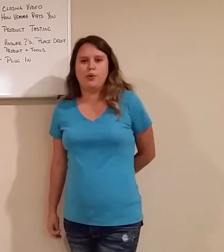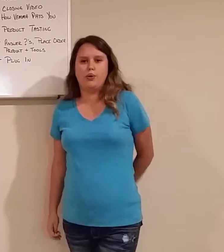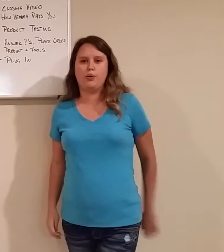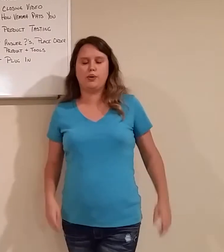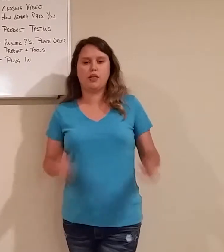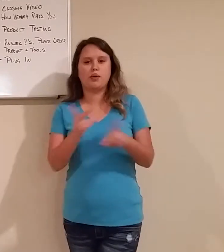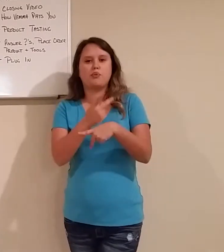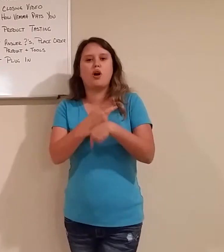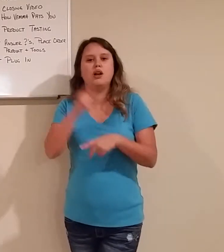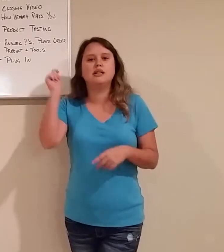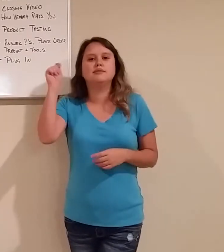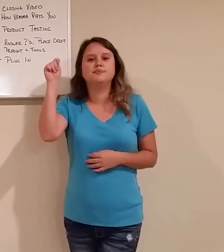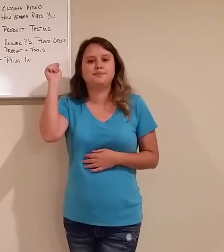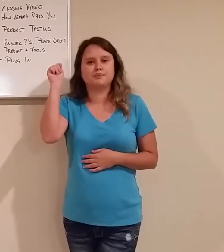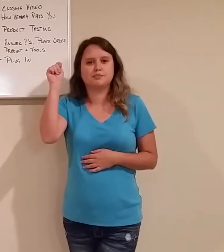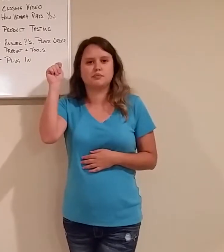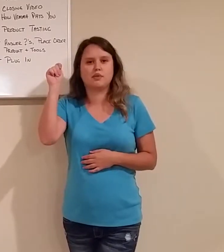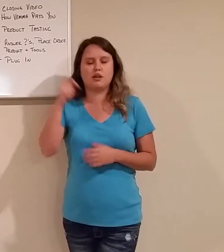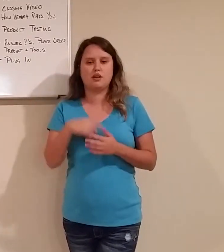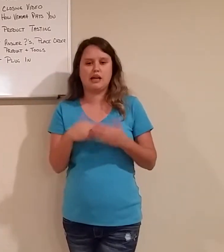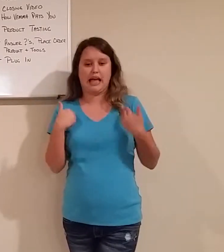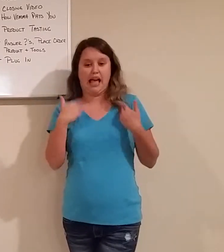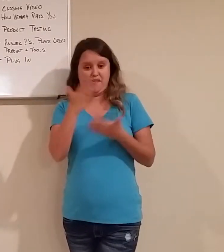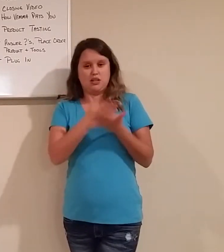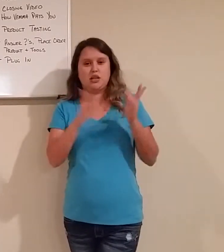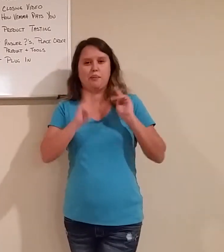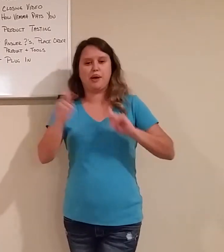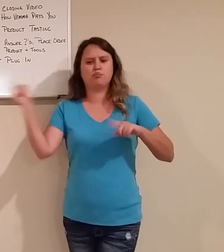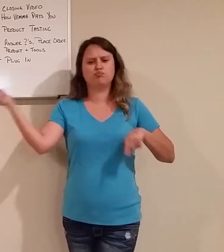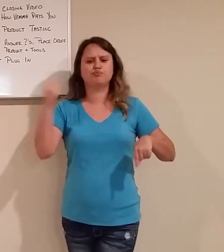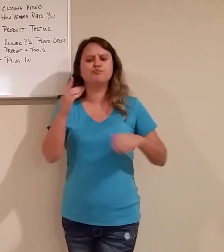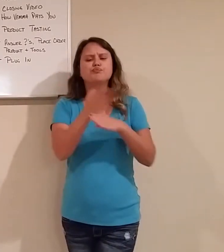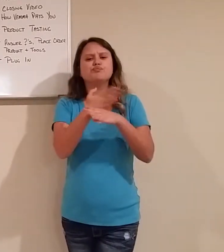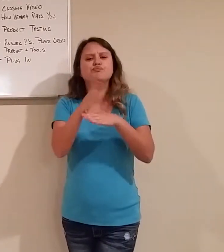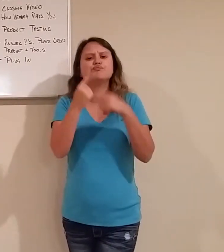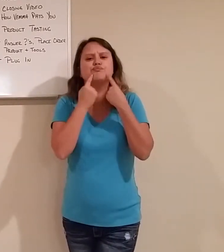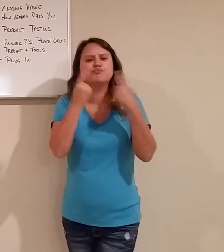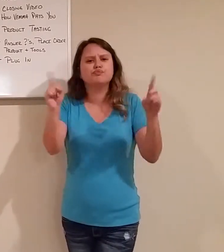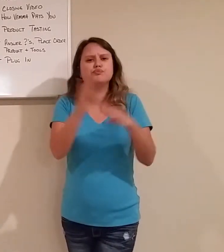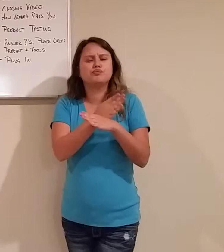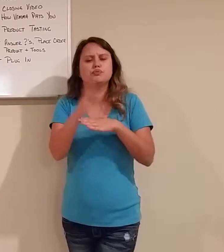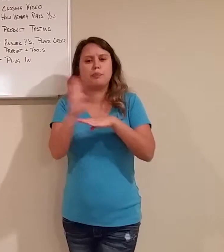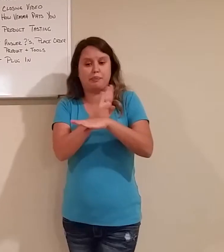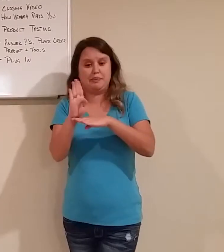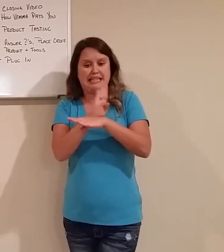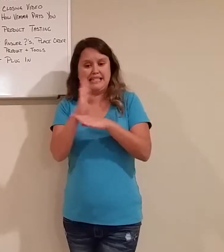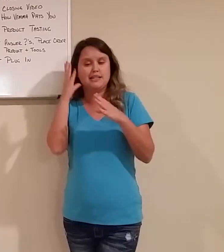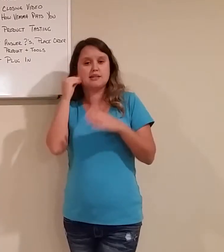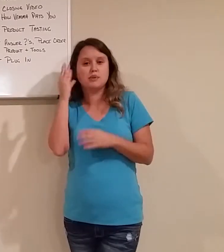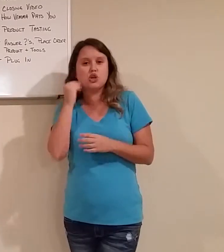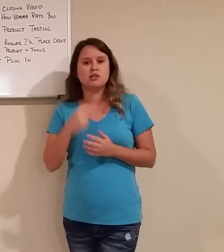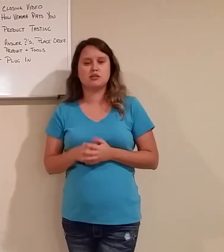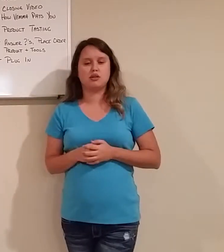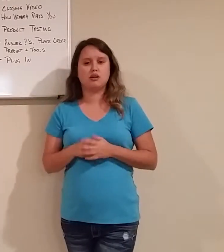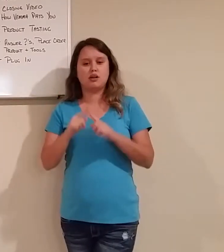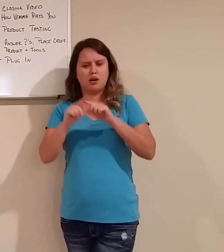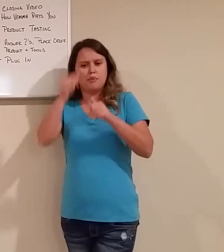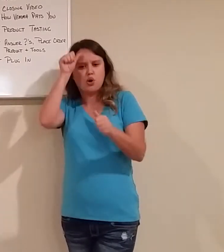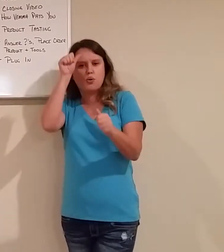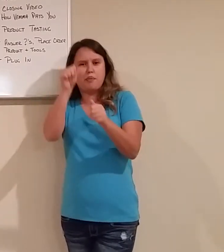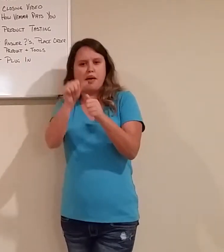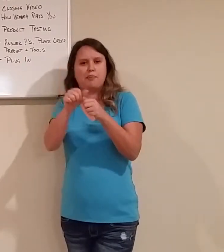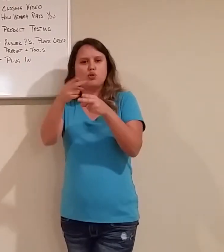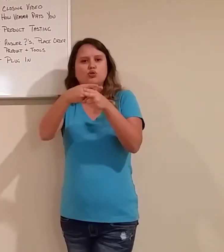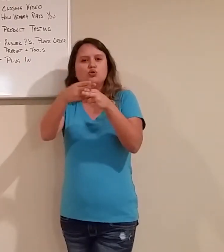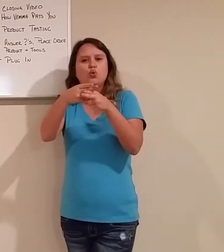the product testimonies. Have a couple people come up, share their product testimony, their business experience, but keep those really